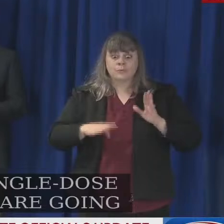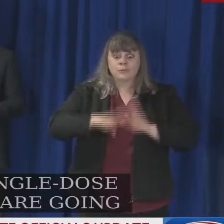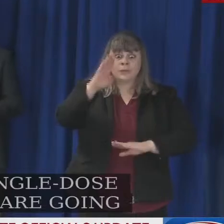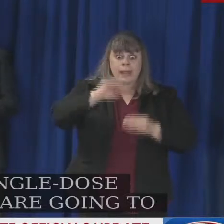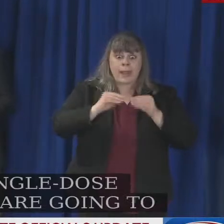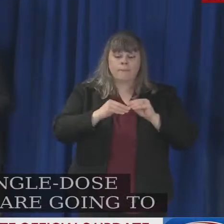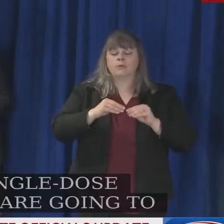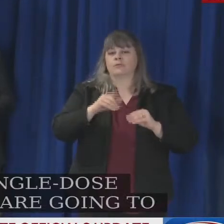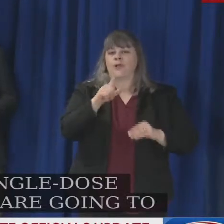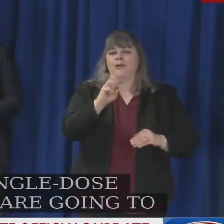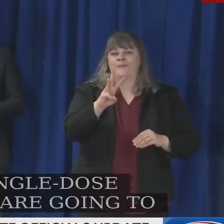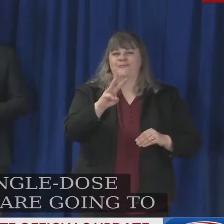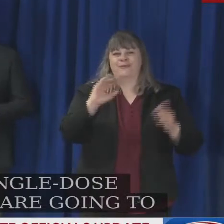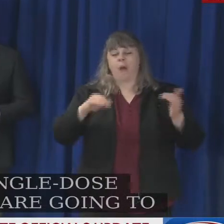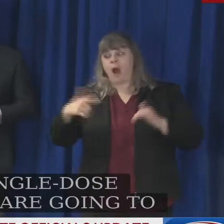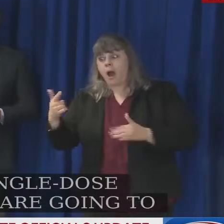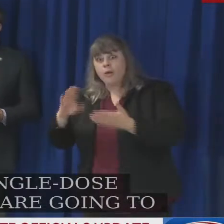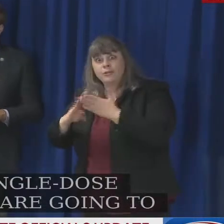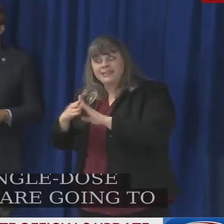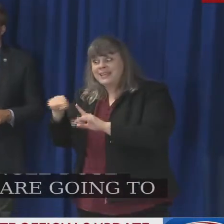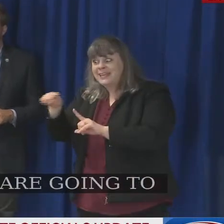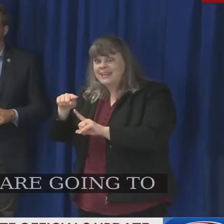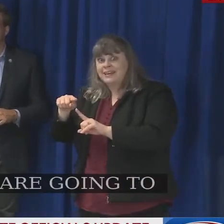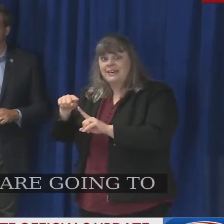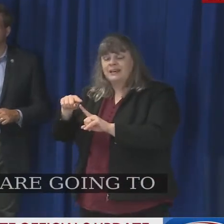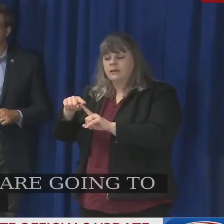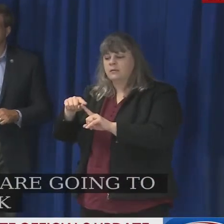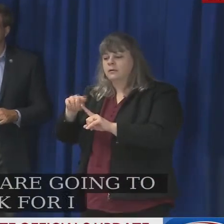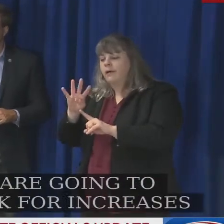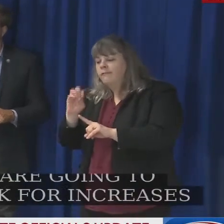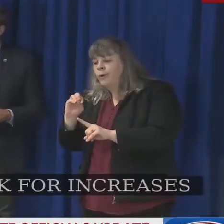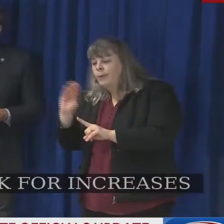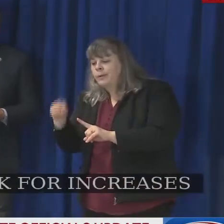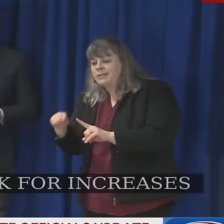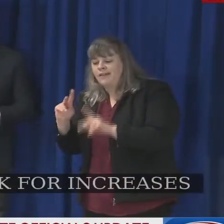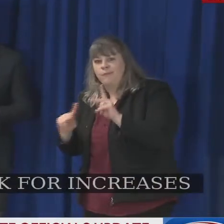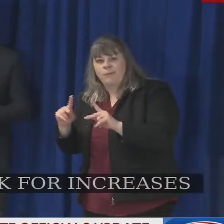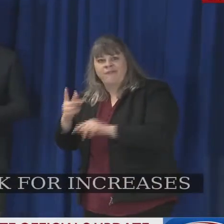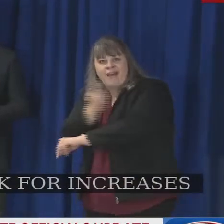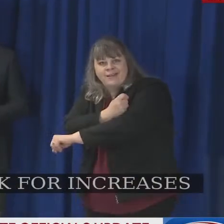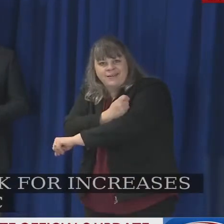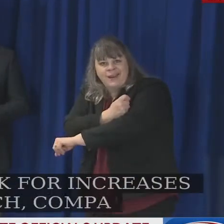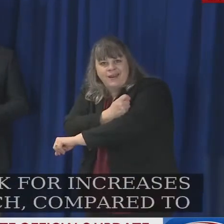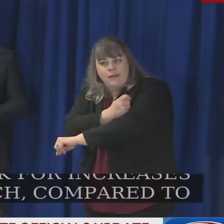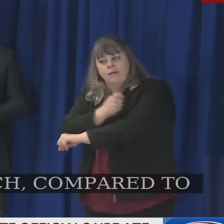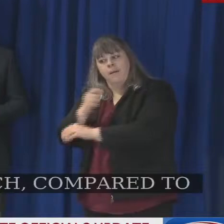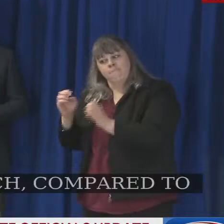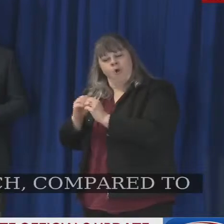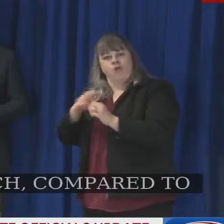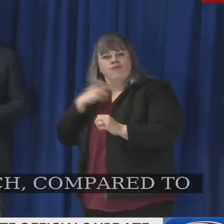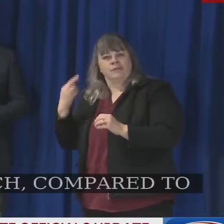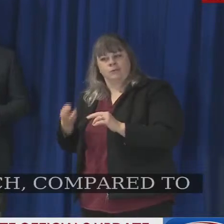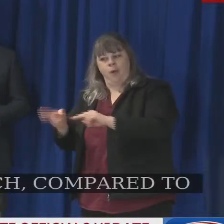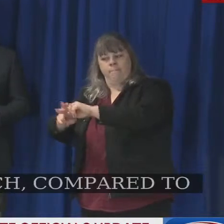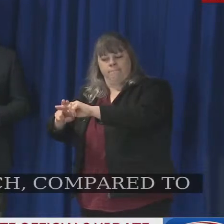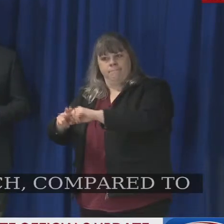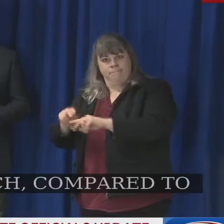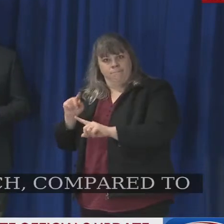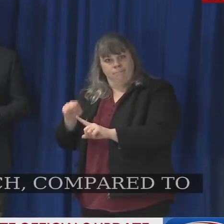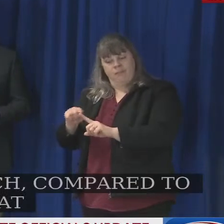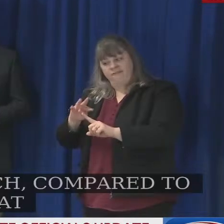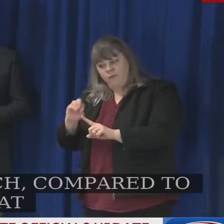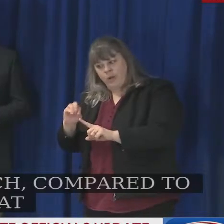infection compared to cities and towns that have 40-50% of people vaccinated. Right, it's the